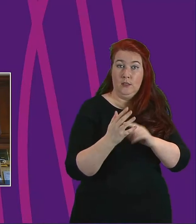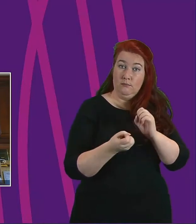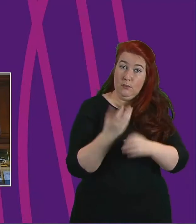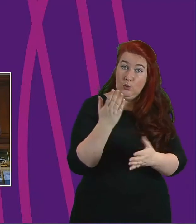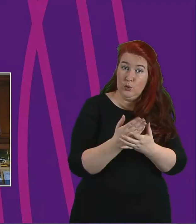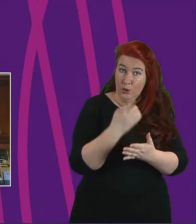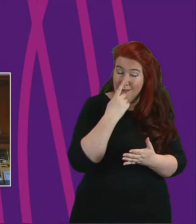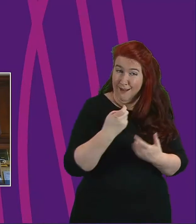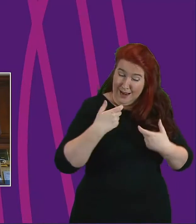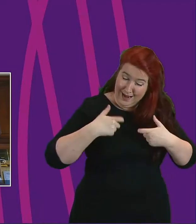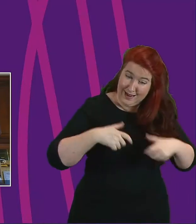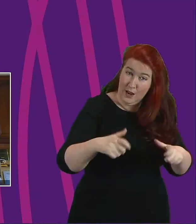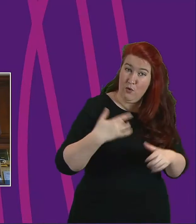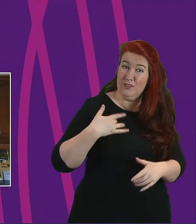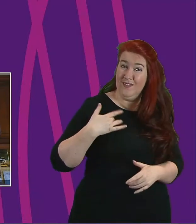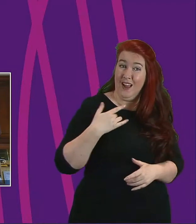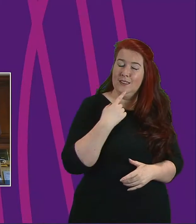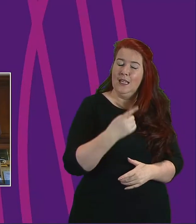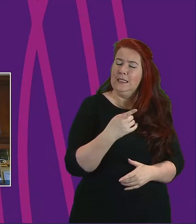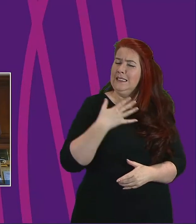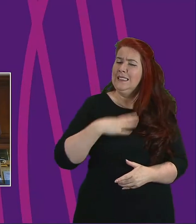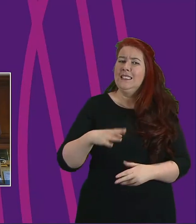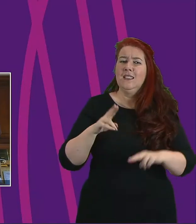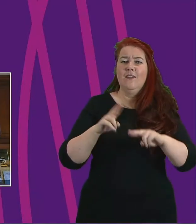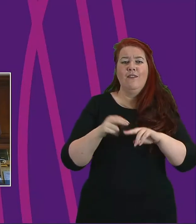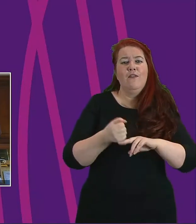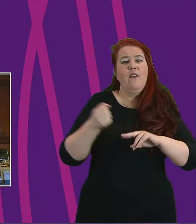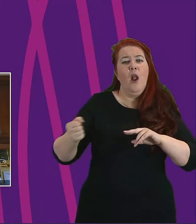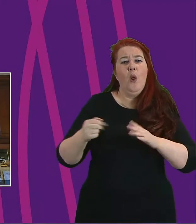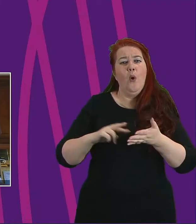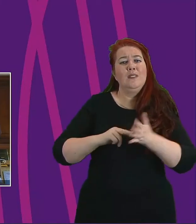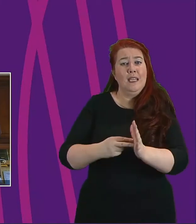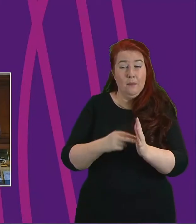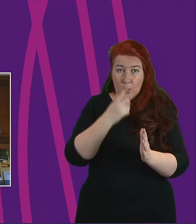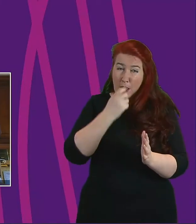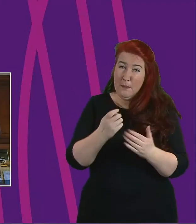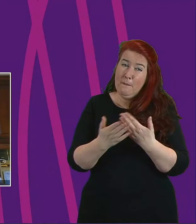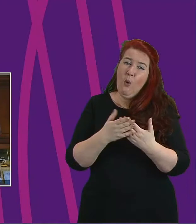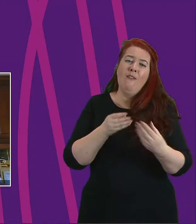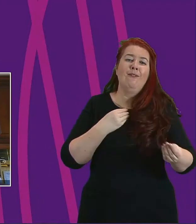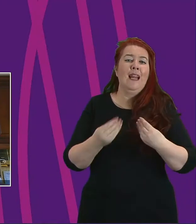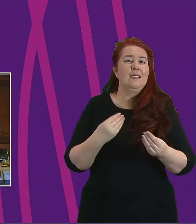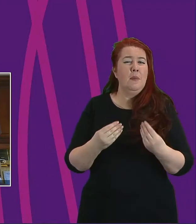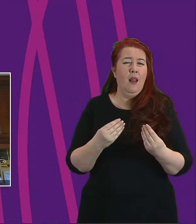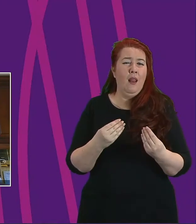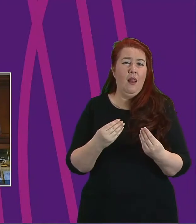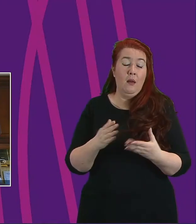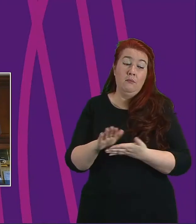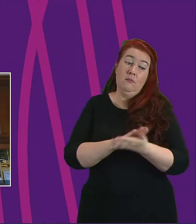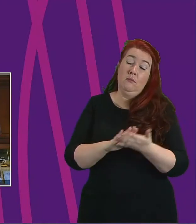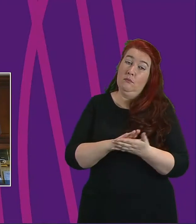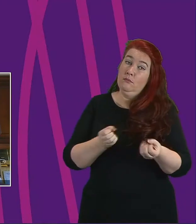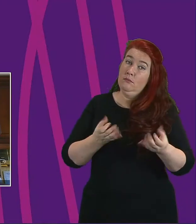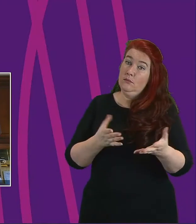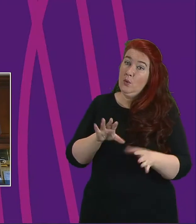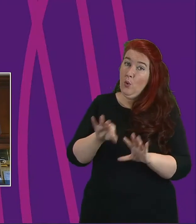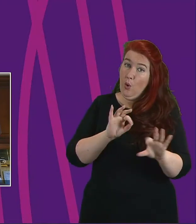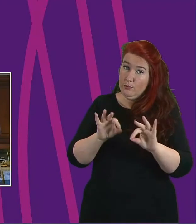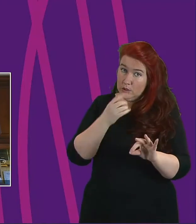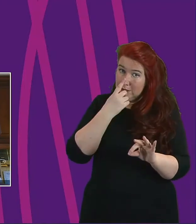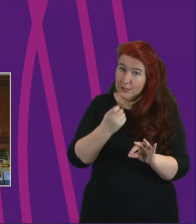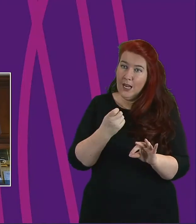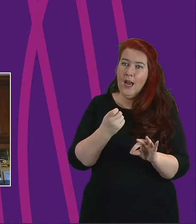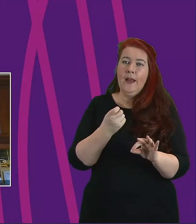survival was a more flexible furlough scheme, which would allow them options to navigate through